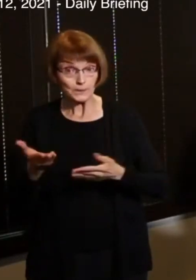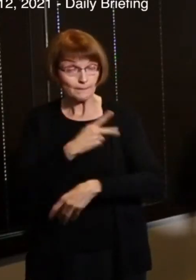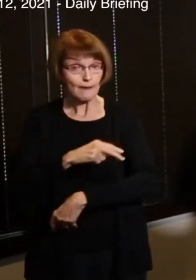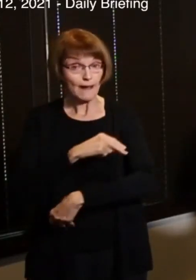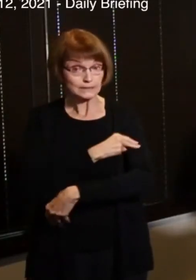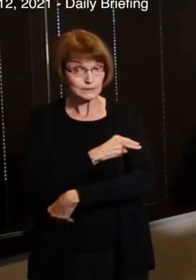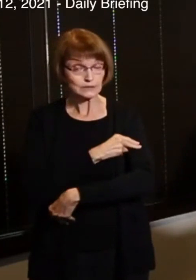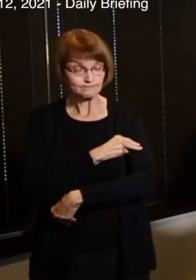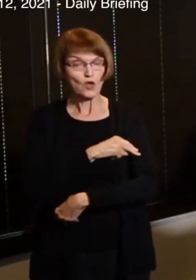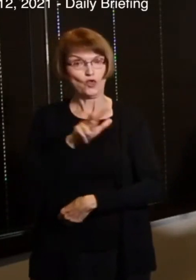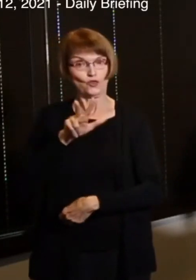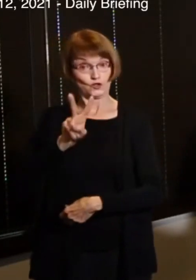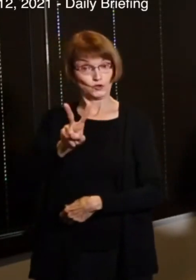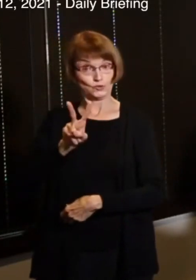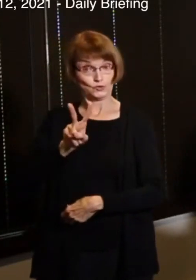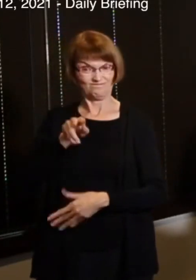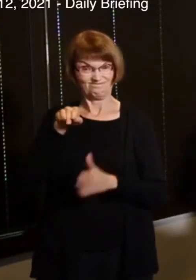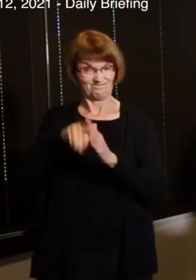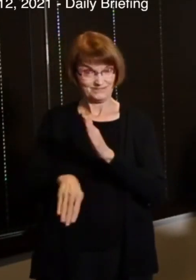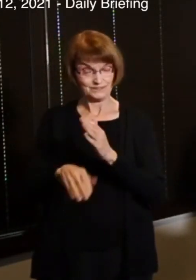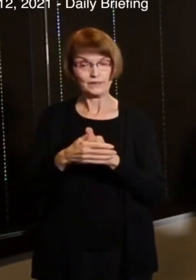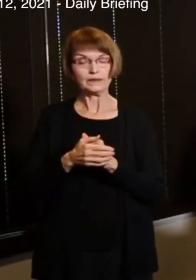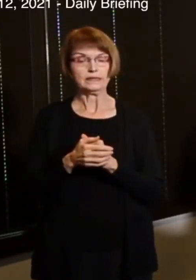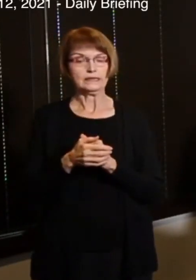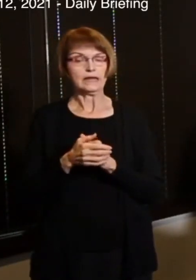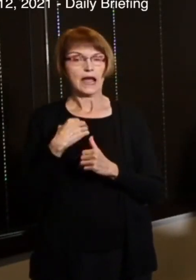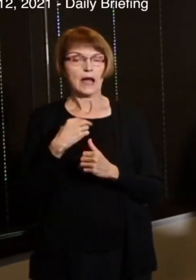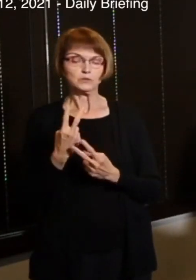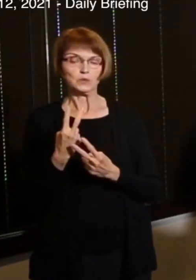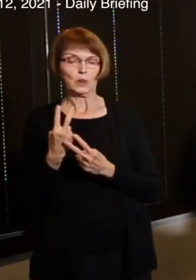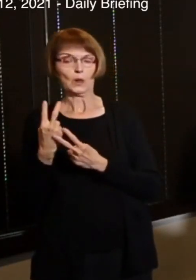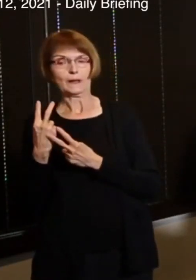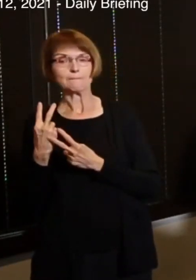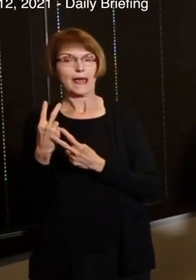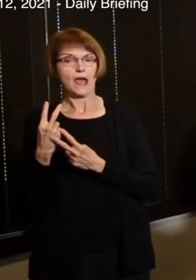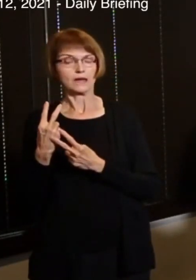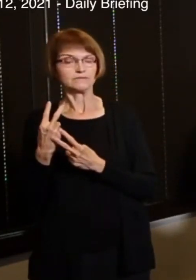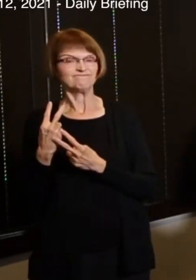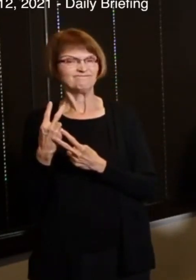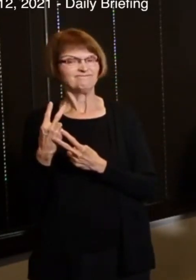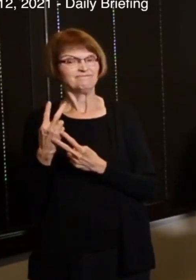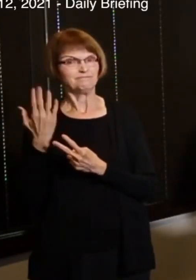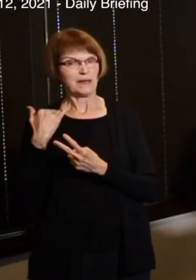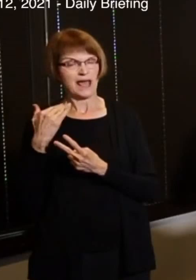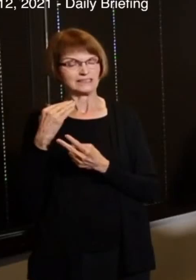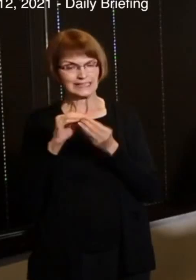And so I was looking back through the data before we came down here today,